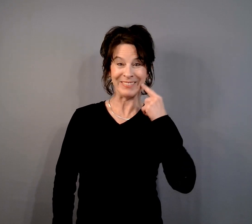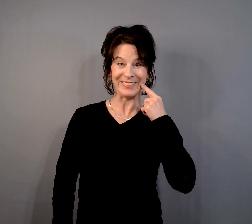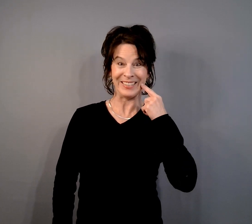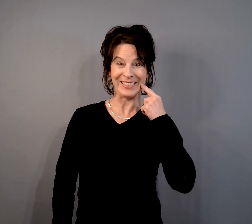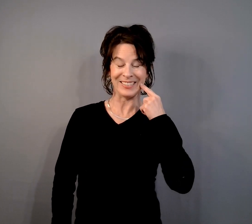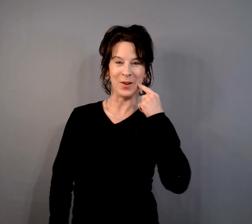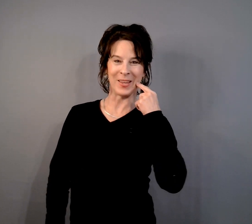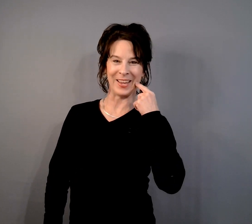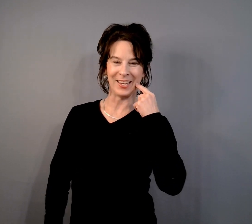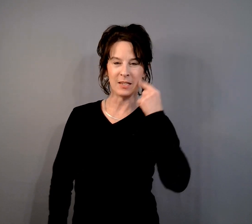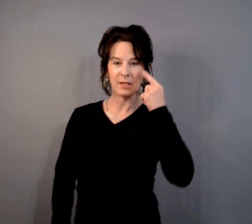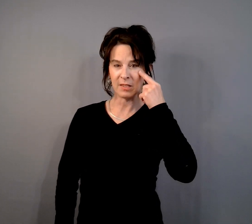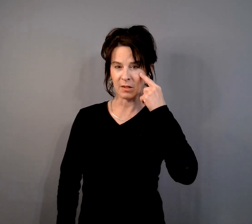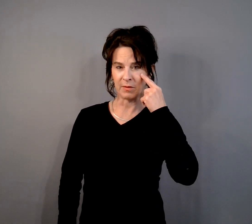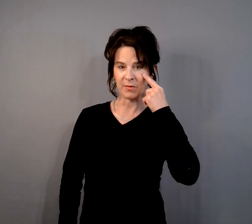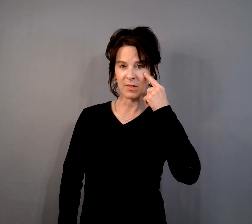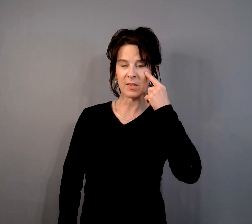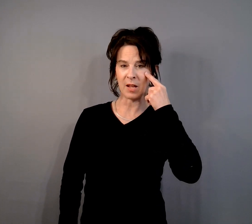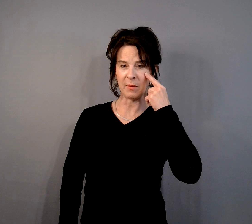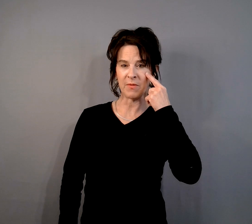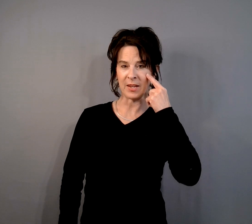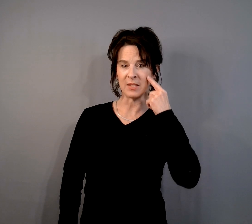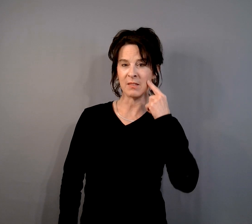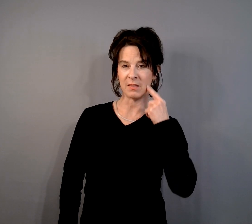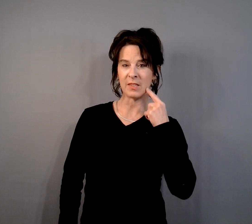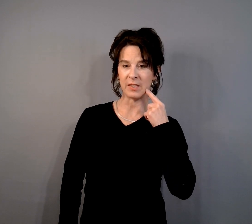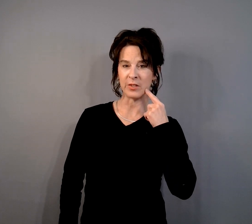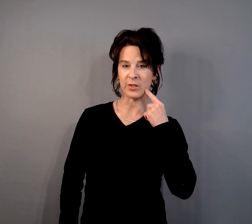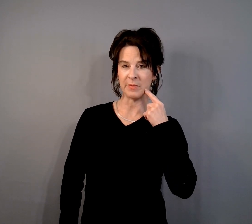going like this, okay? So solemn face, tears.